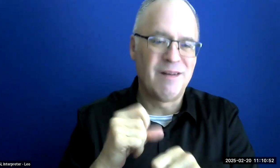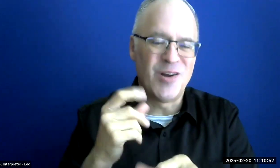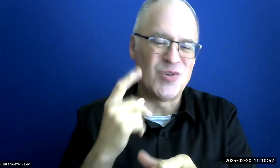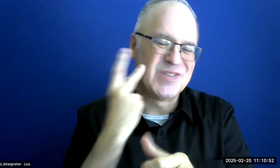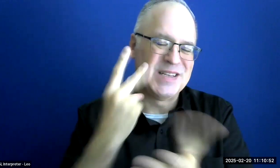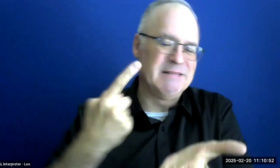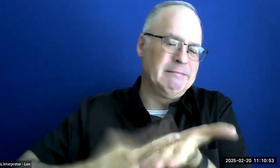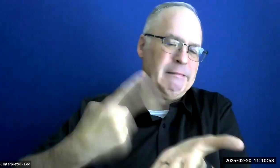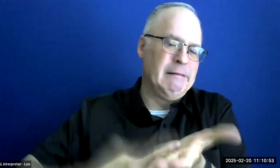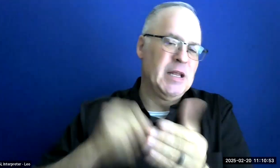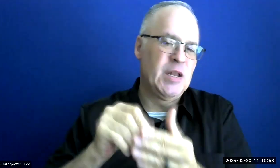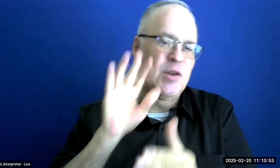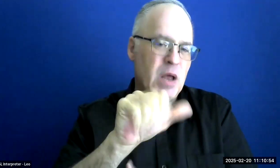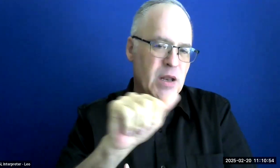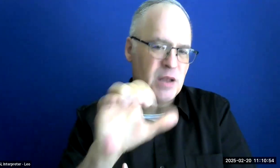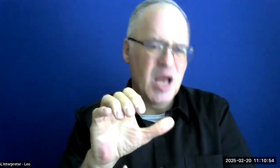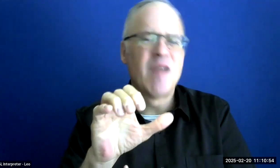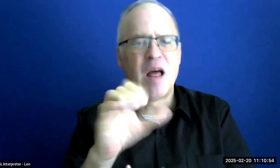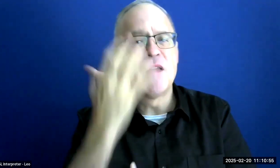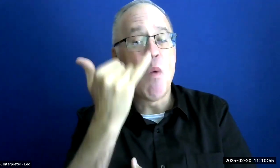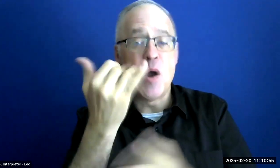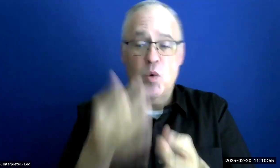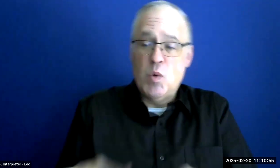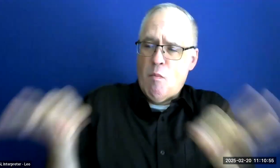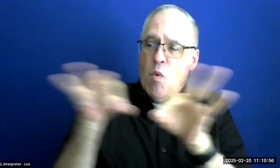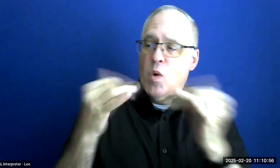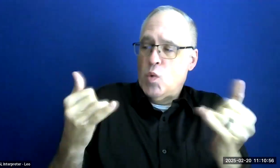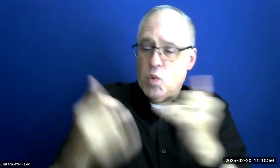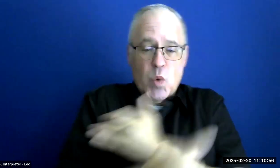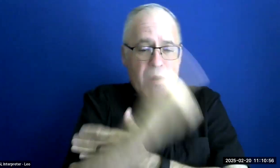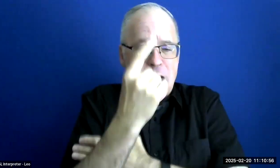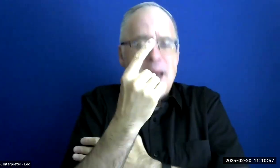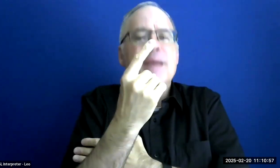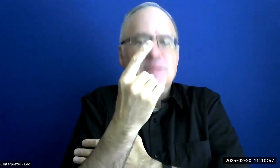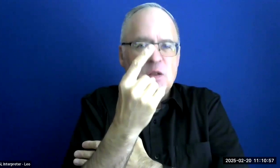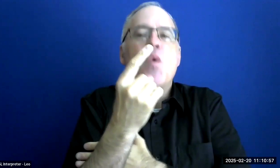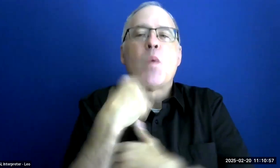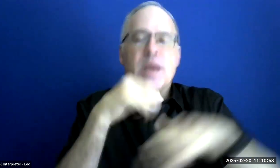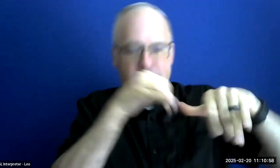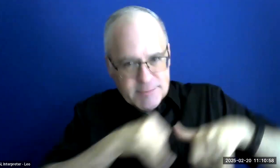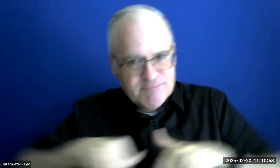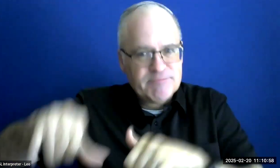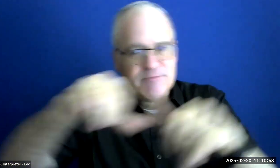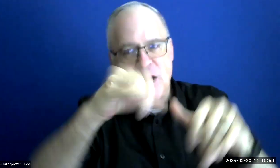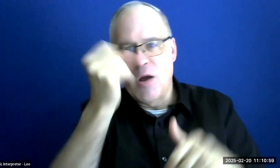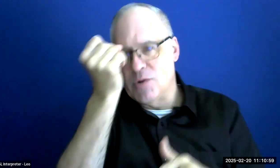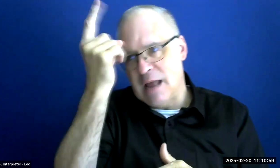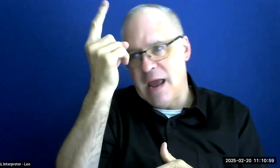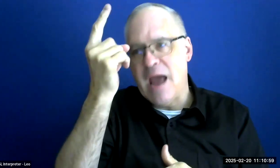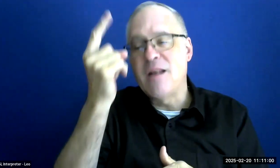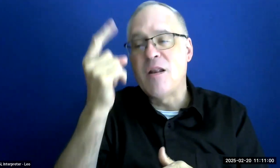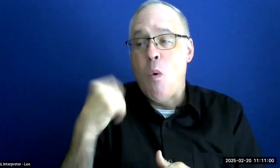And so it's crucial that we share what we're learning today with the voting members of our annual conferences so they can